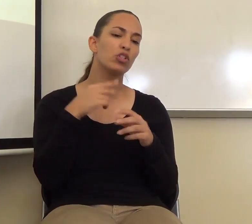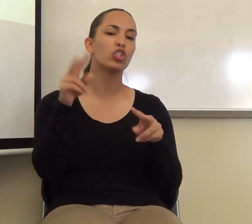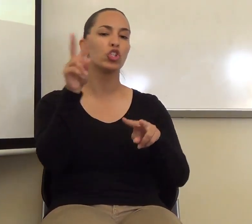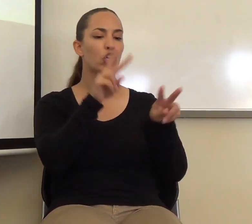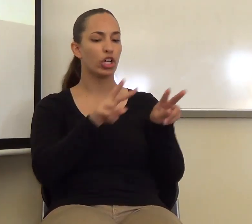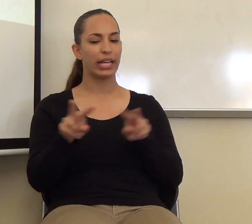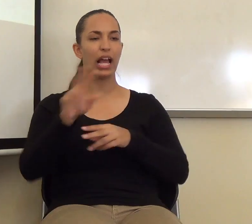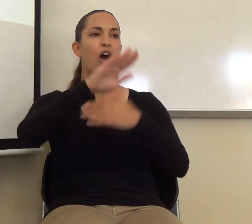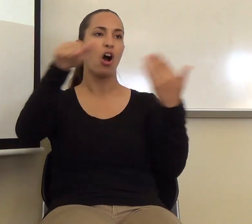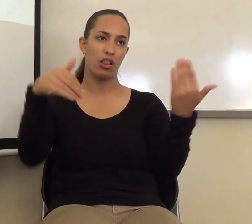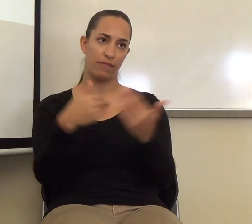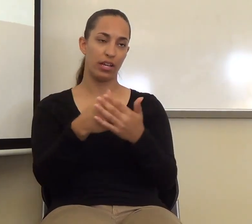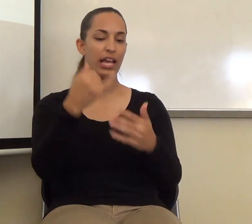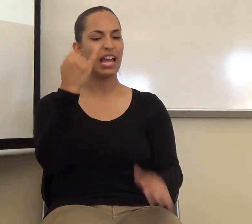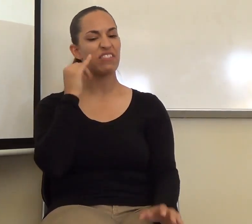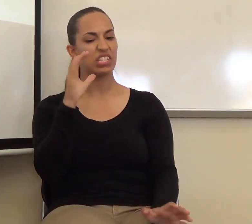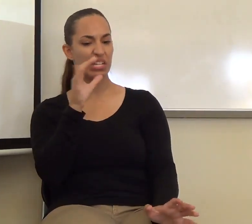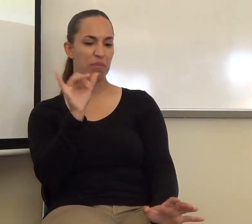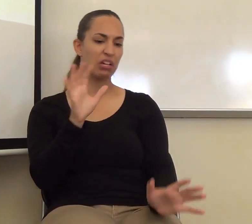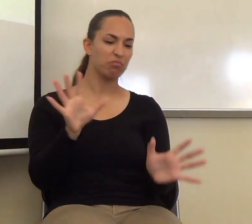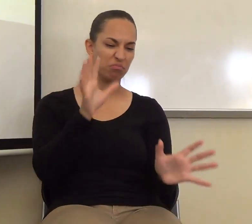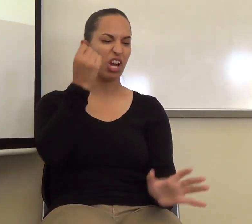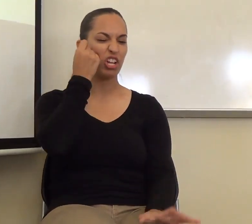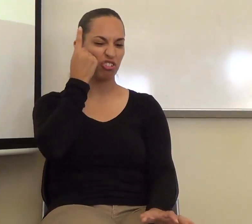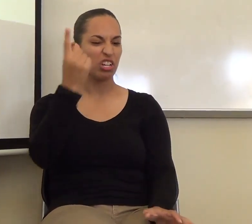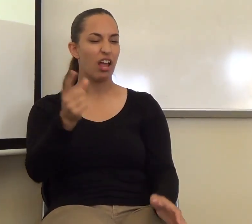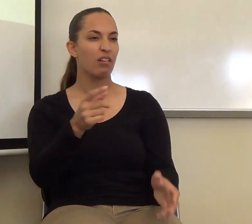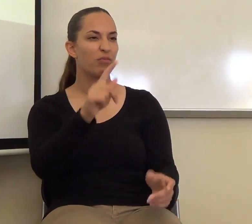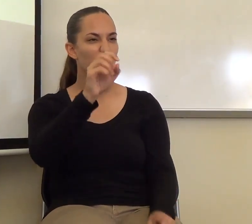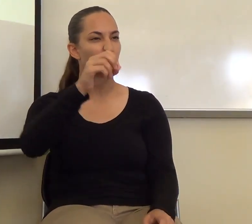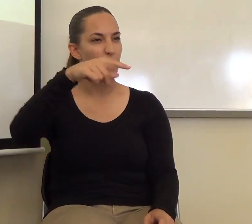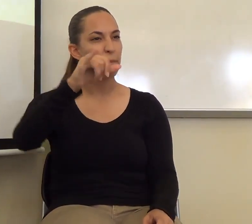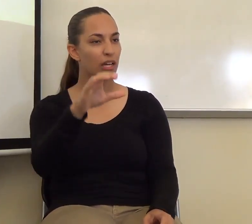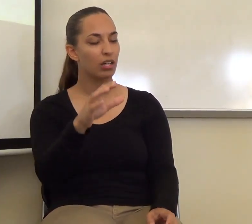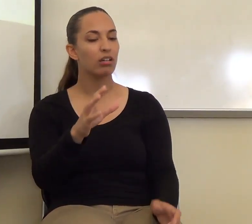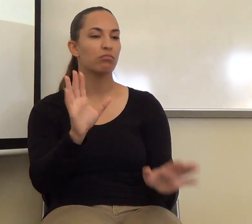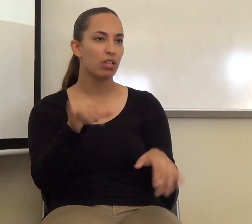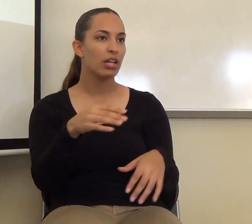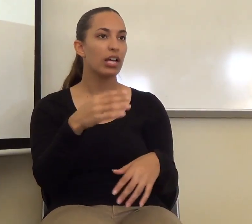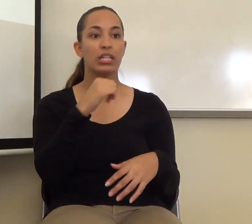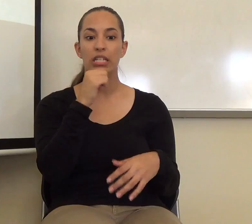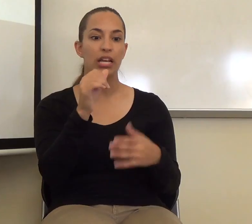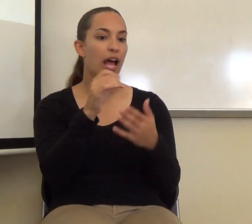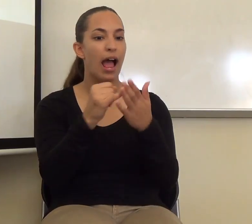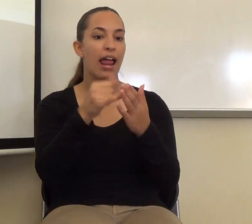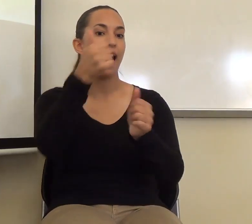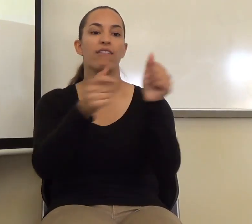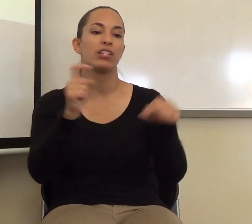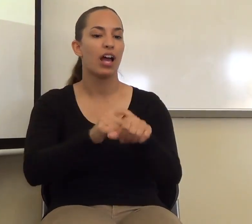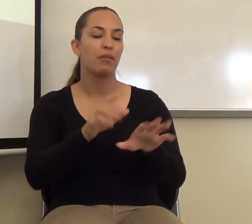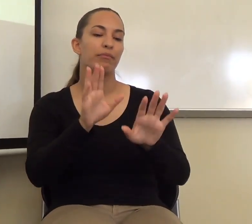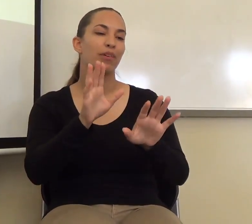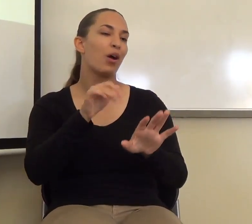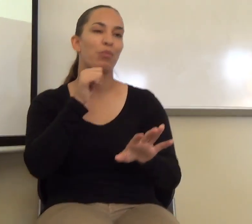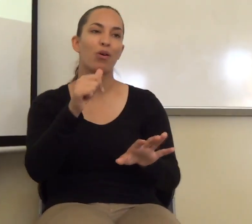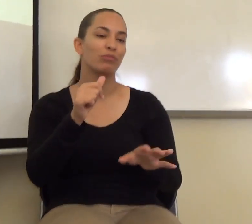you understood what the topic is, I'm not grading off if you didn't go through and highlight each time it appeared. If you didn't get the topic, then